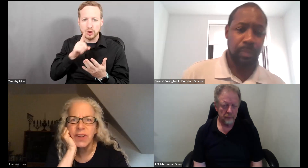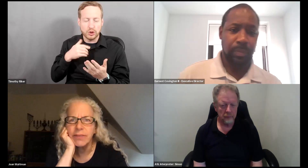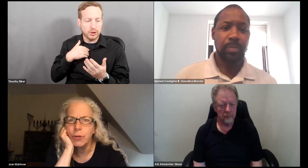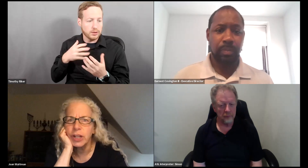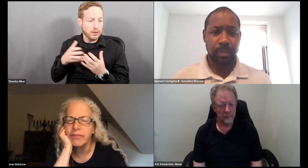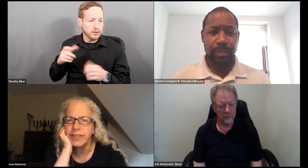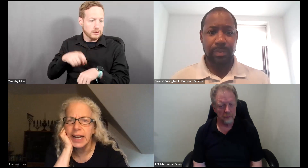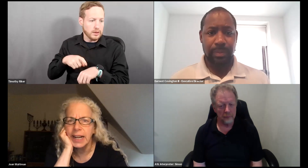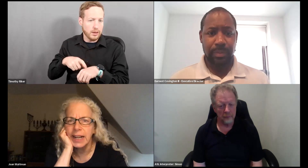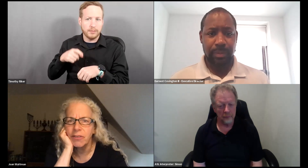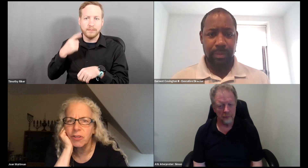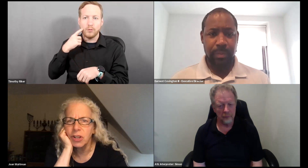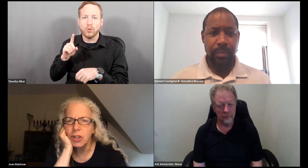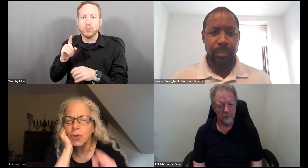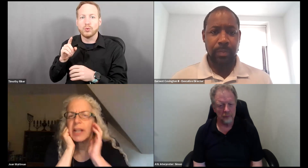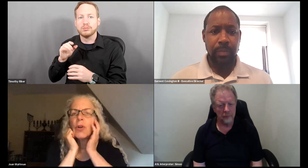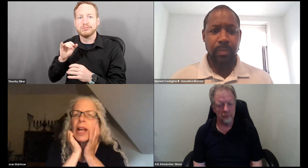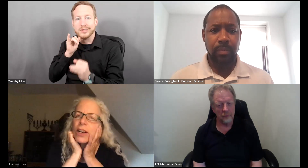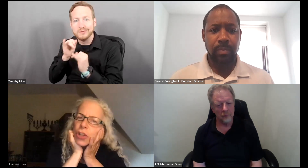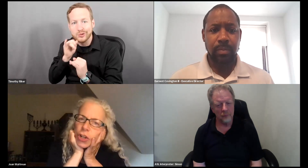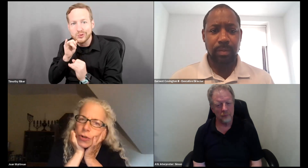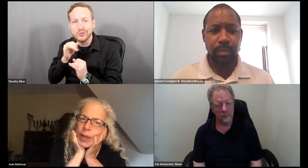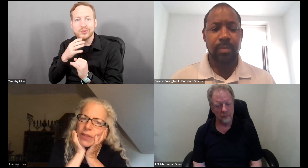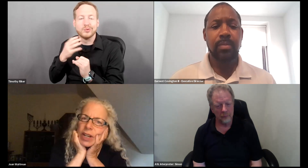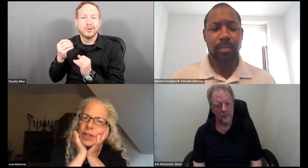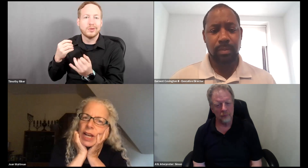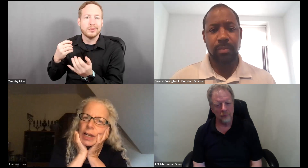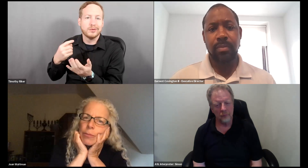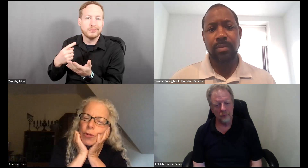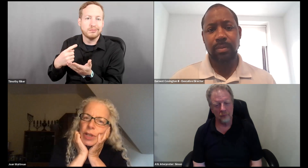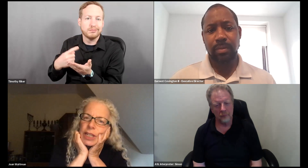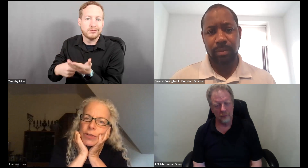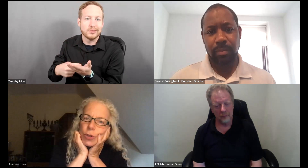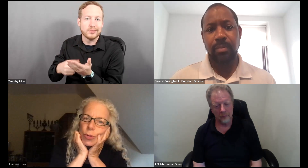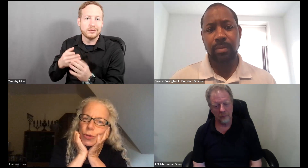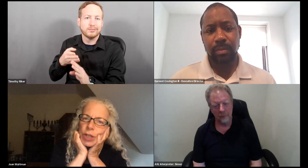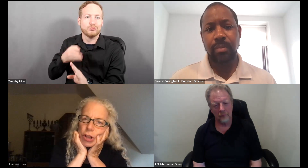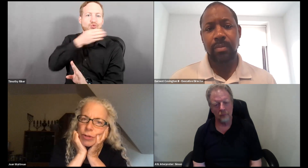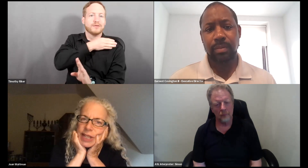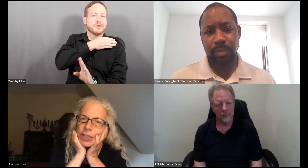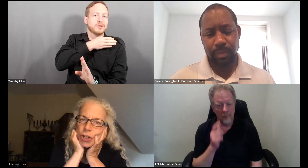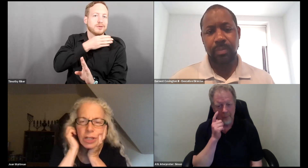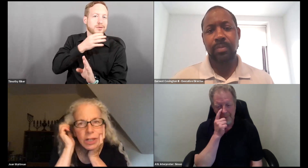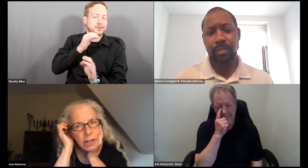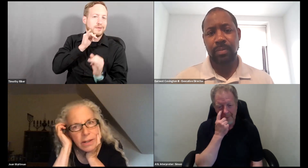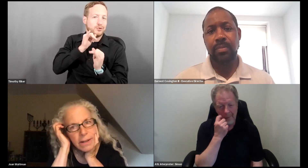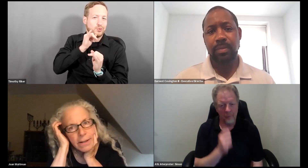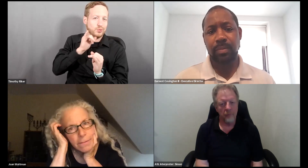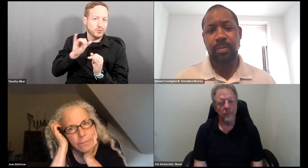it's 5:45. So I don't actually know if we have enough time for the interview during the closed session.